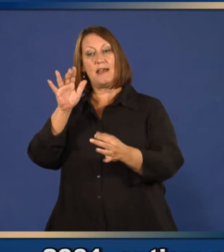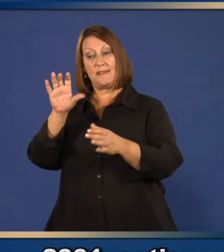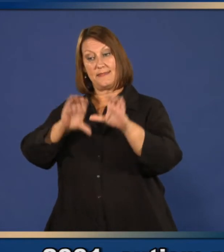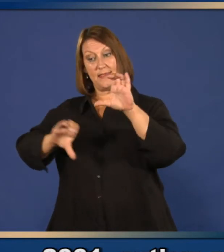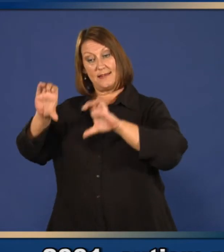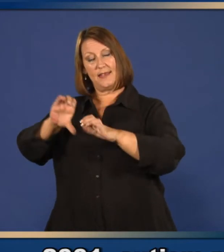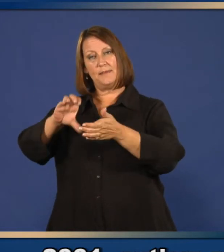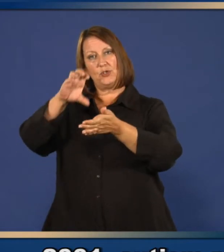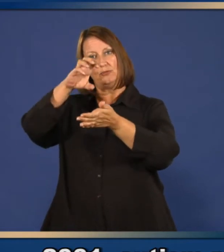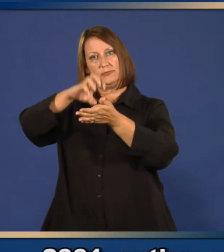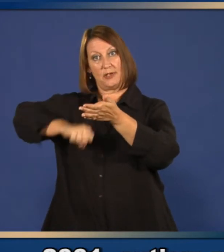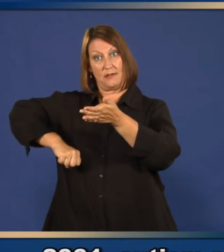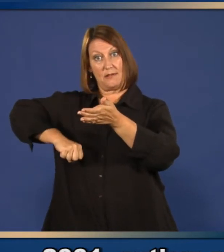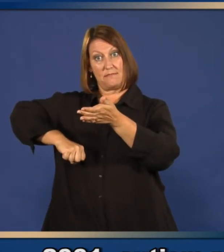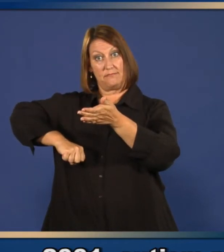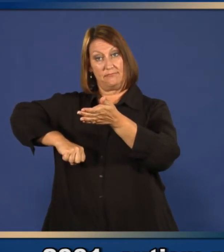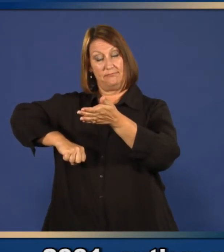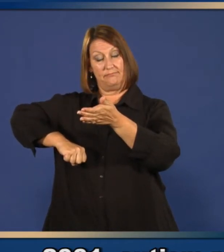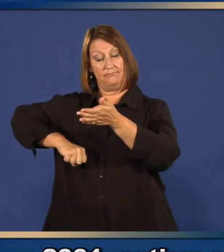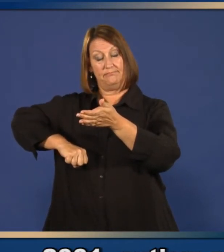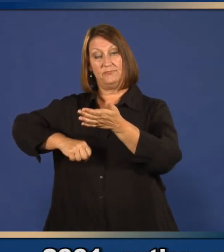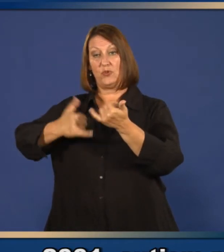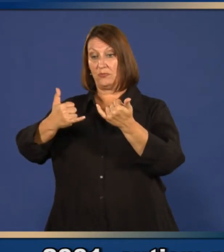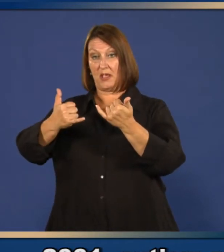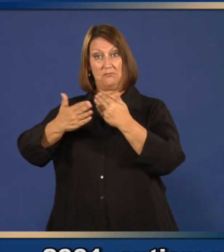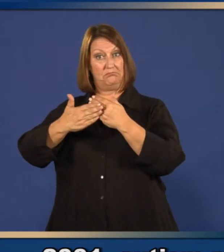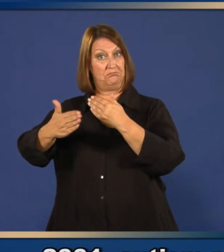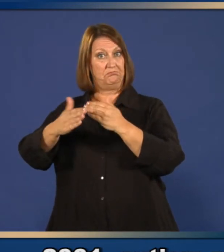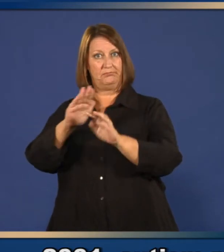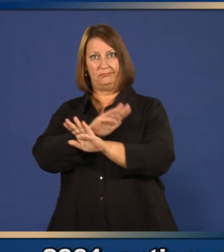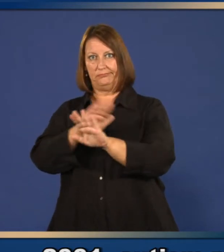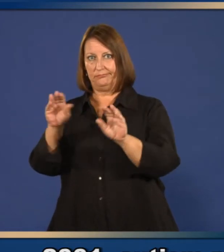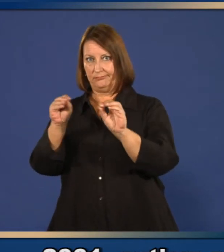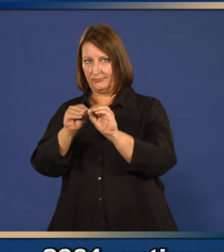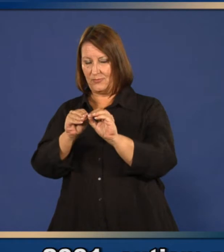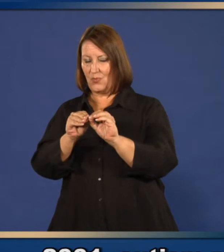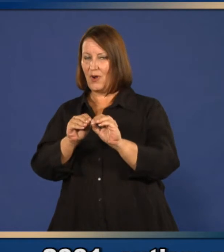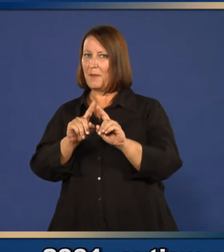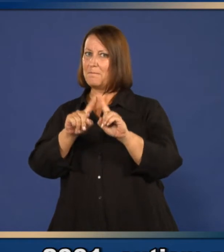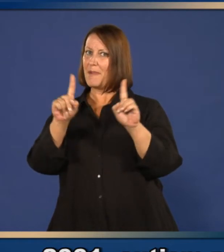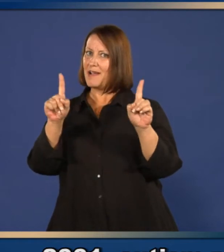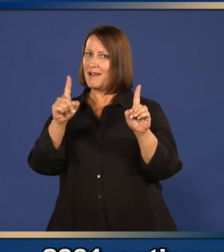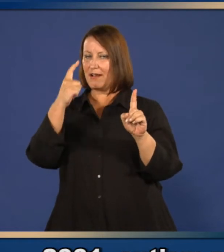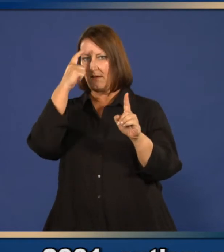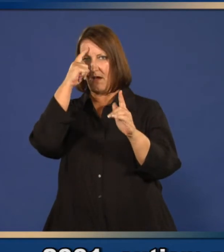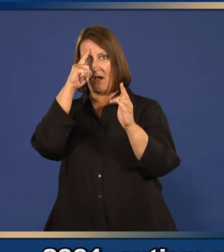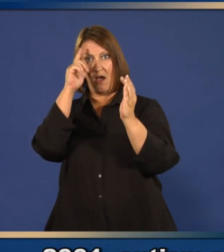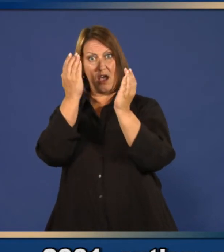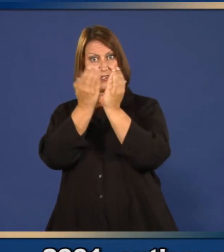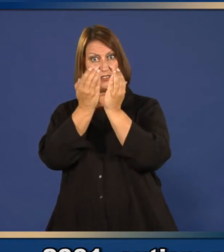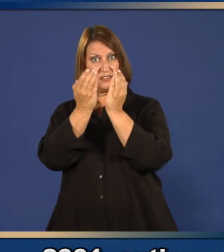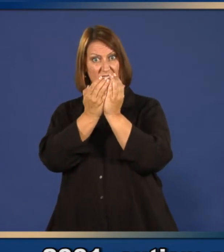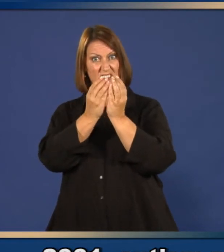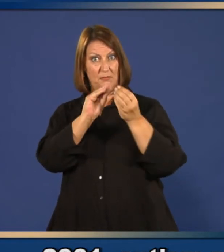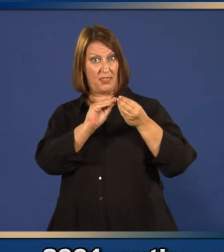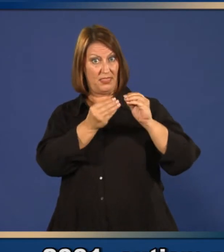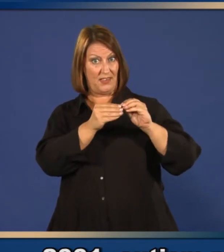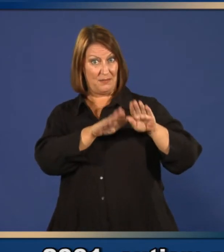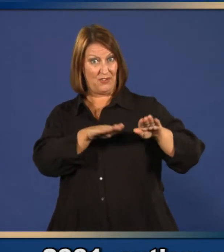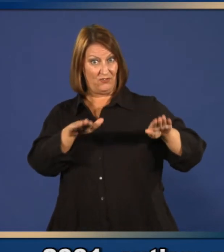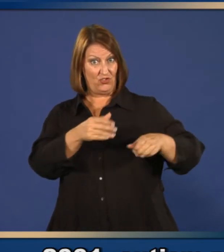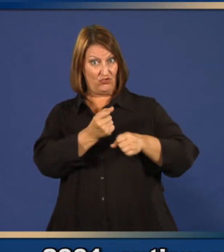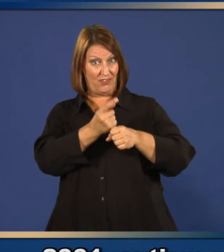rates have actually increased, supplying further evidence that thimerosal does not